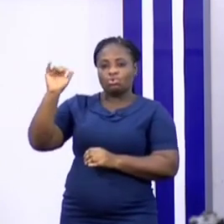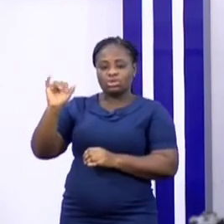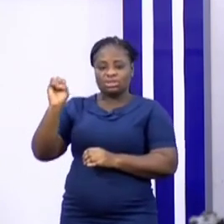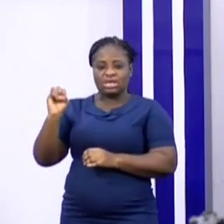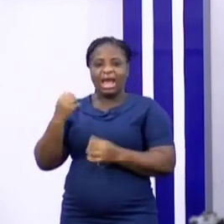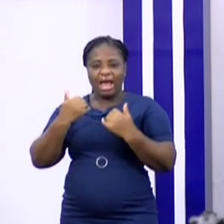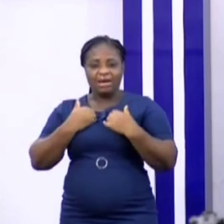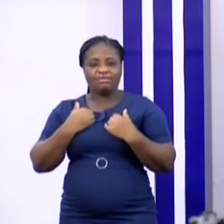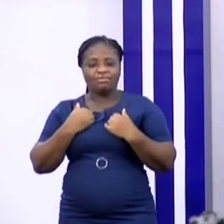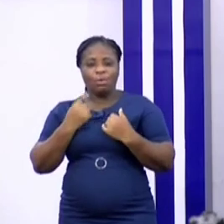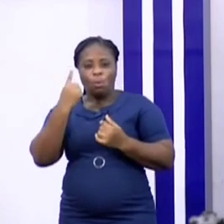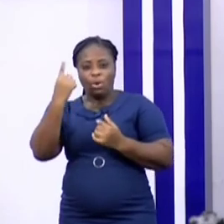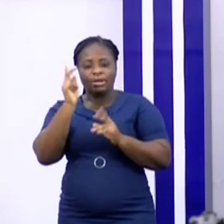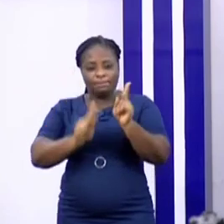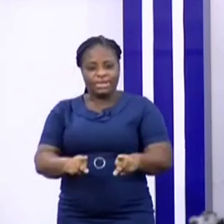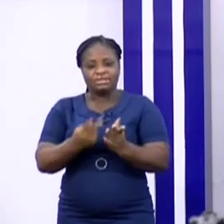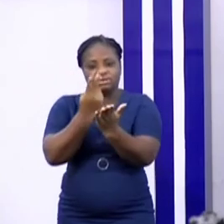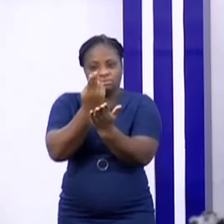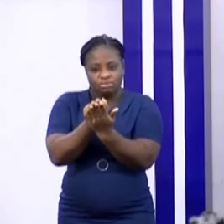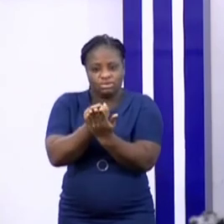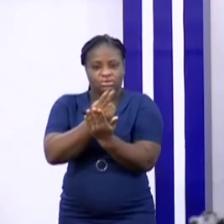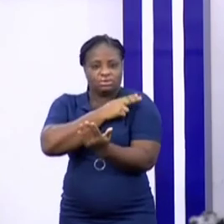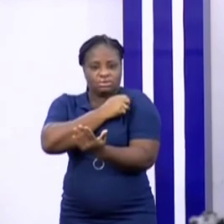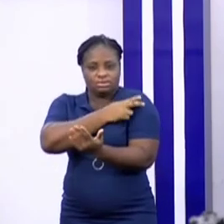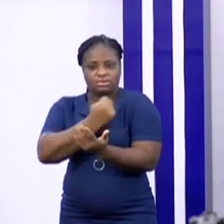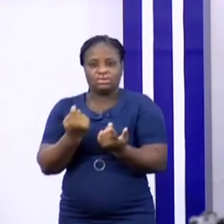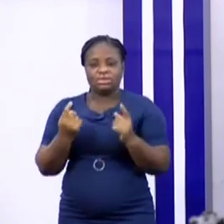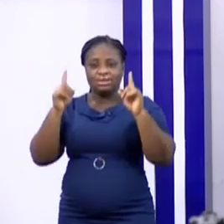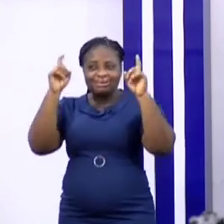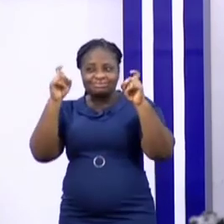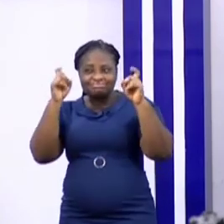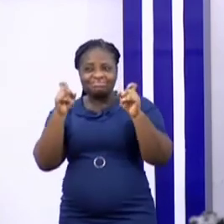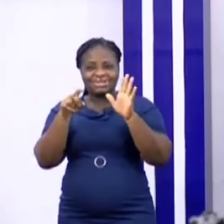has a case, one case on admission, and repeat test was negative,